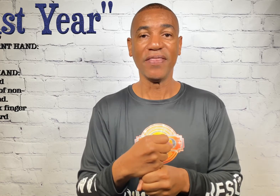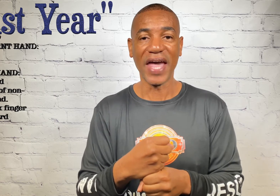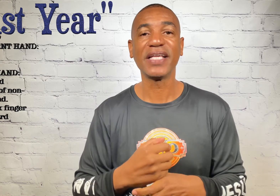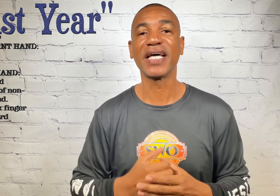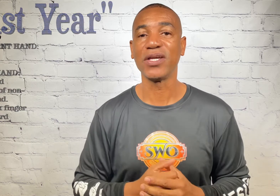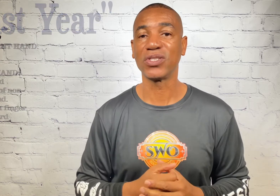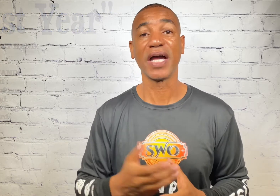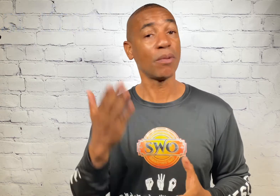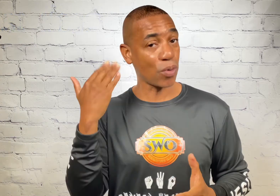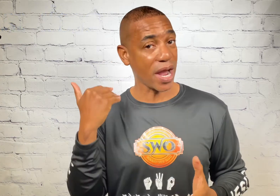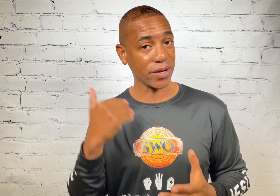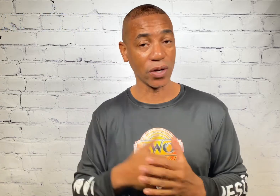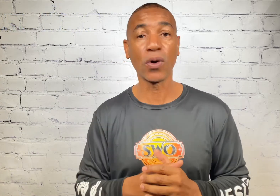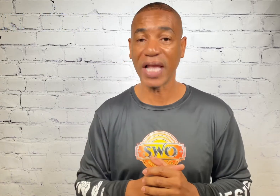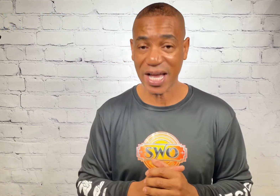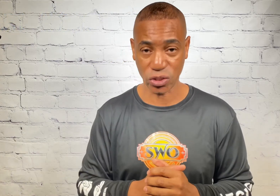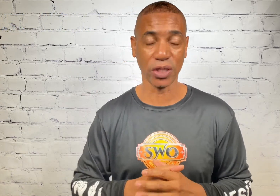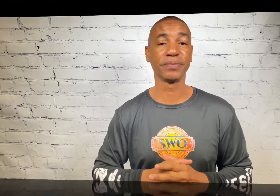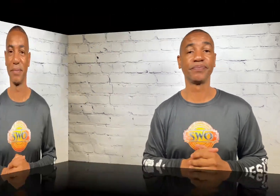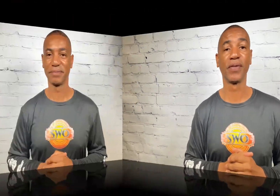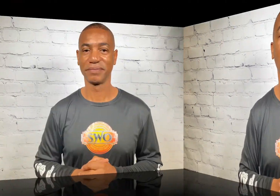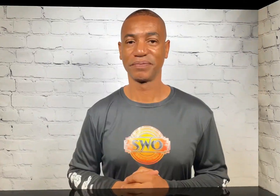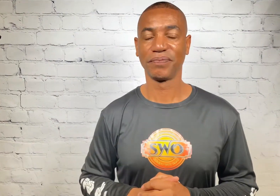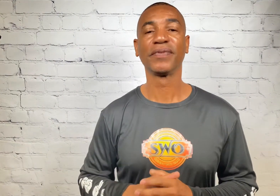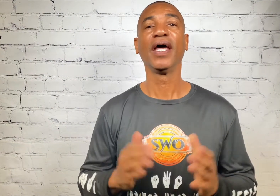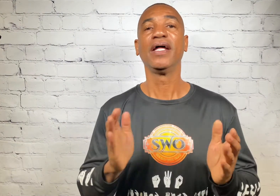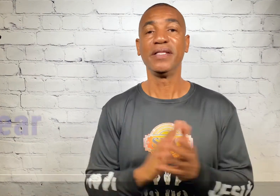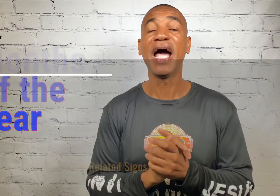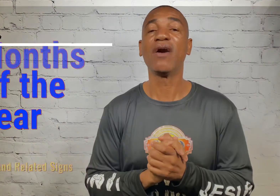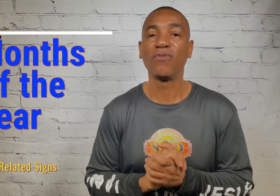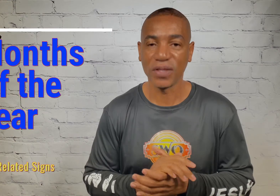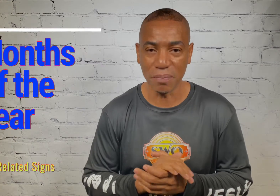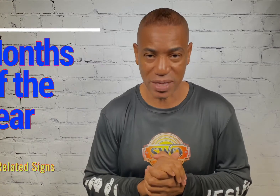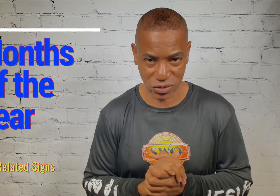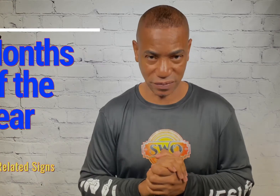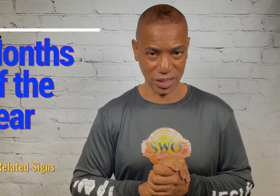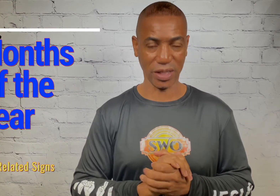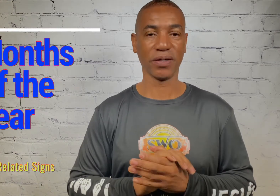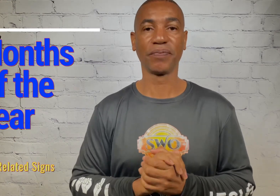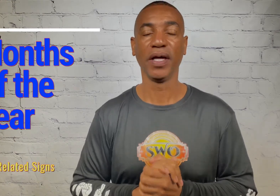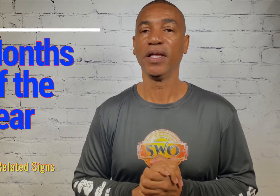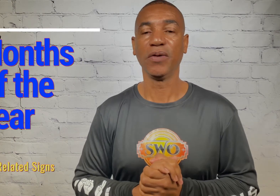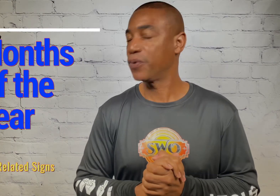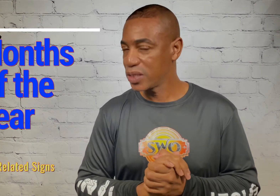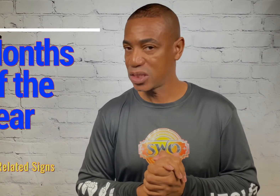That is how you sign prior year or last year. Now for the months of the year. They're pretty